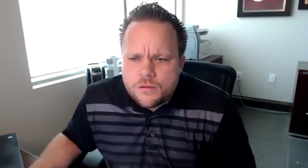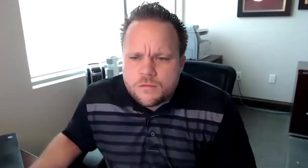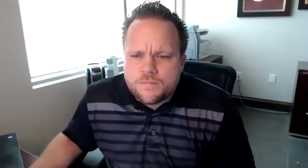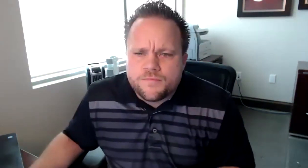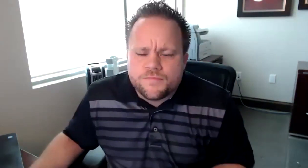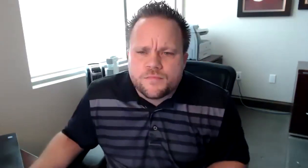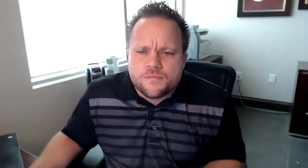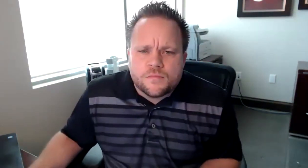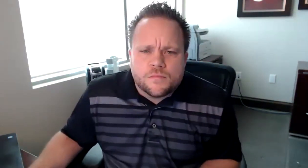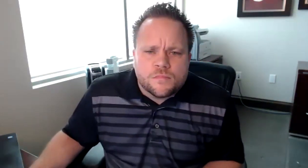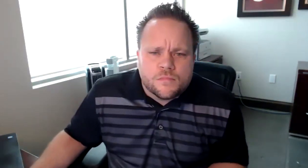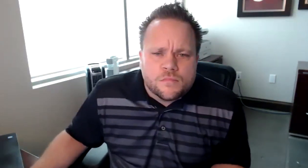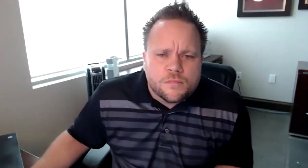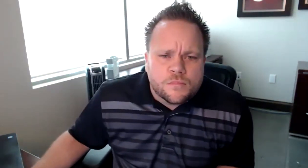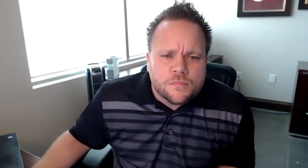Oh, yes.